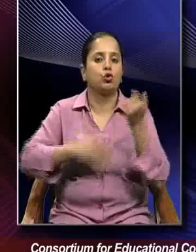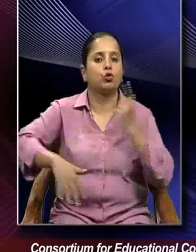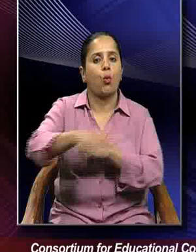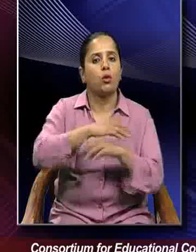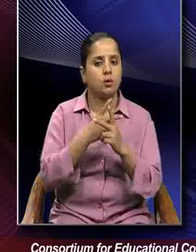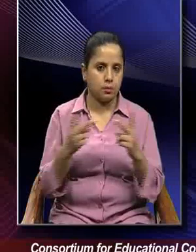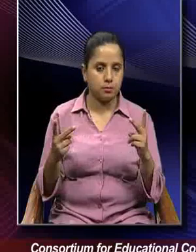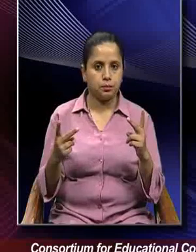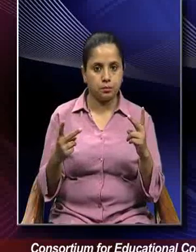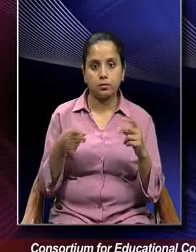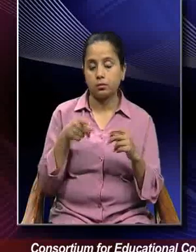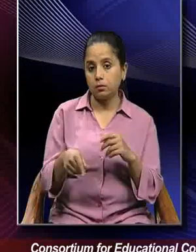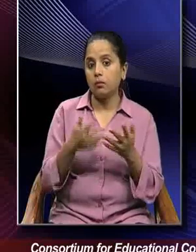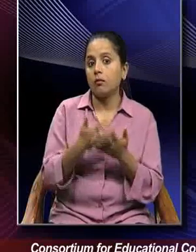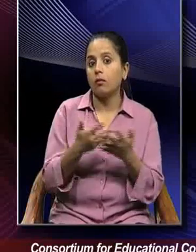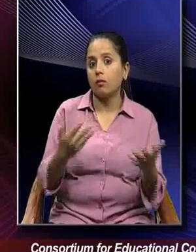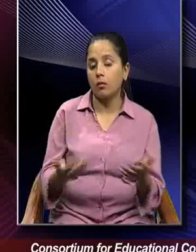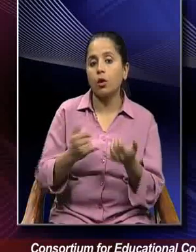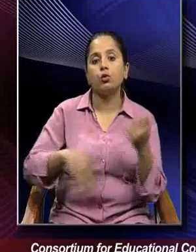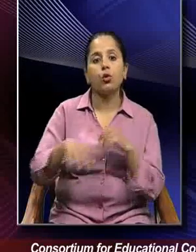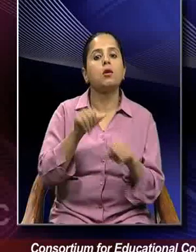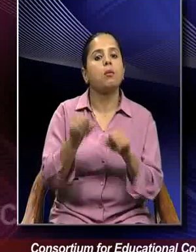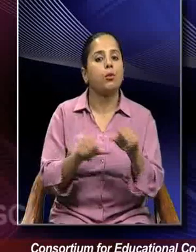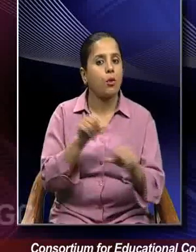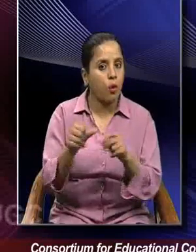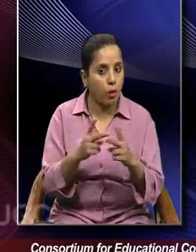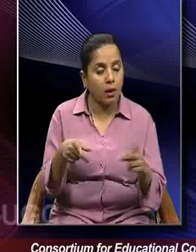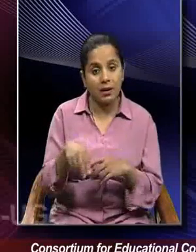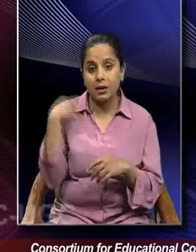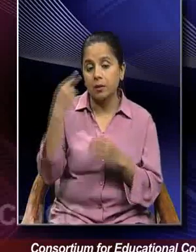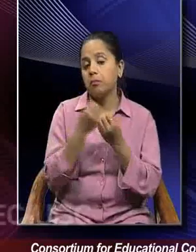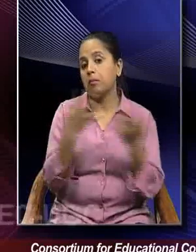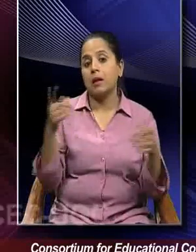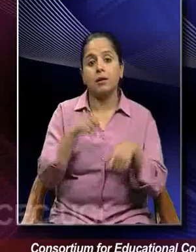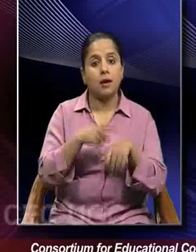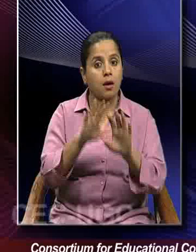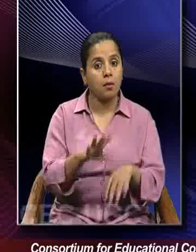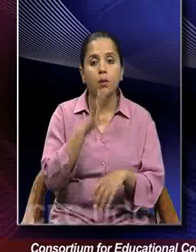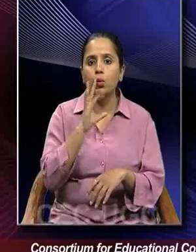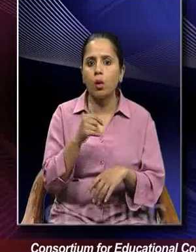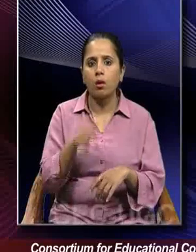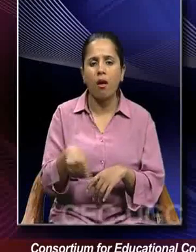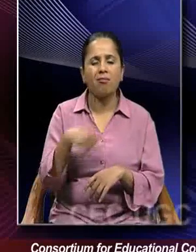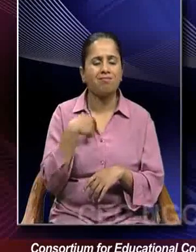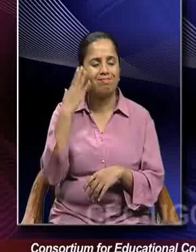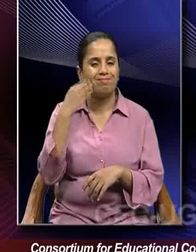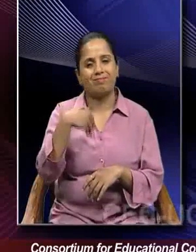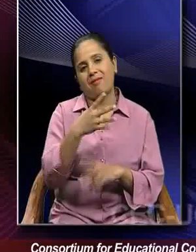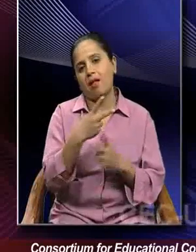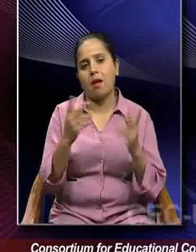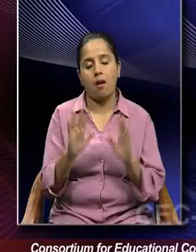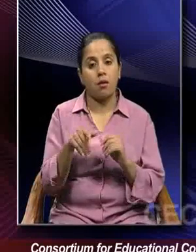settings. It is a product of social processes, and therefore most of the times reality is taken for granted aspect of